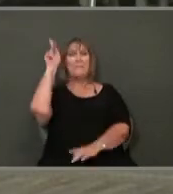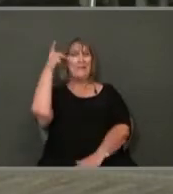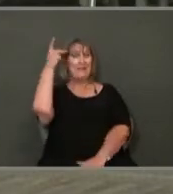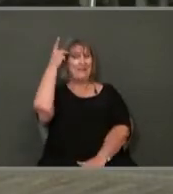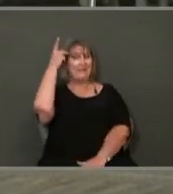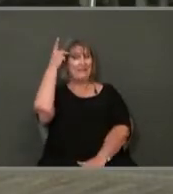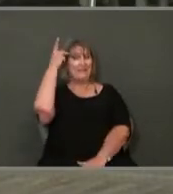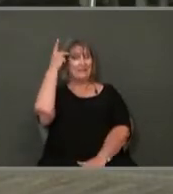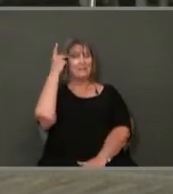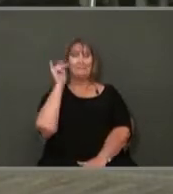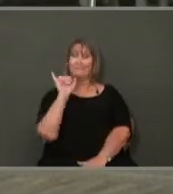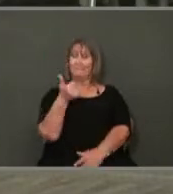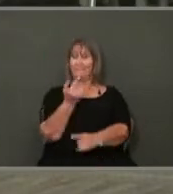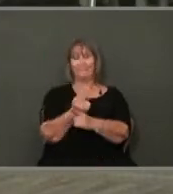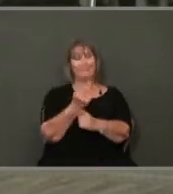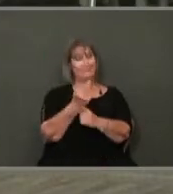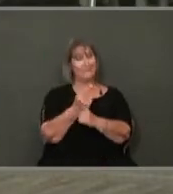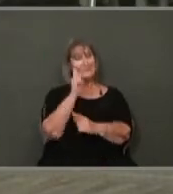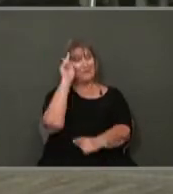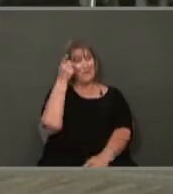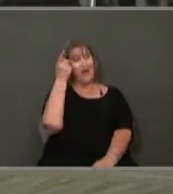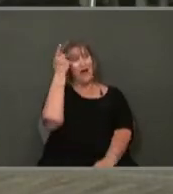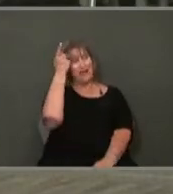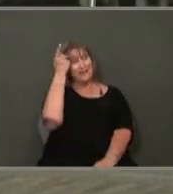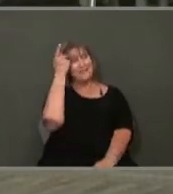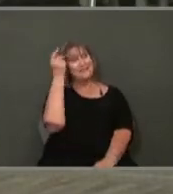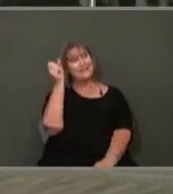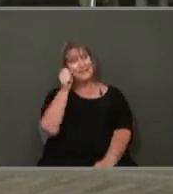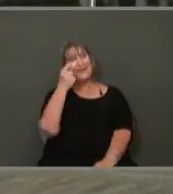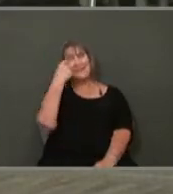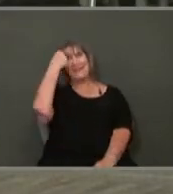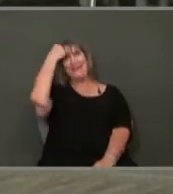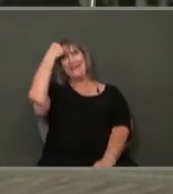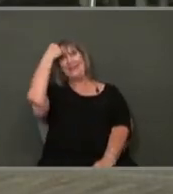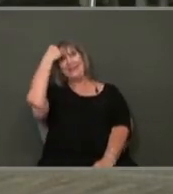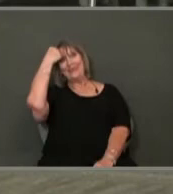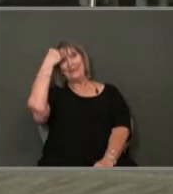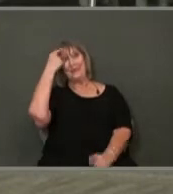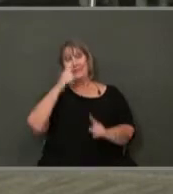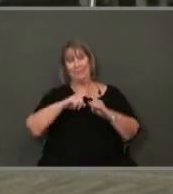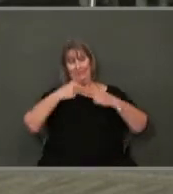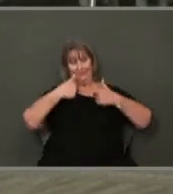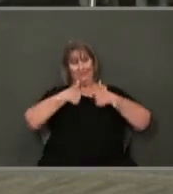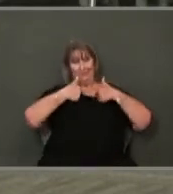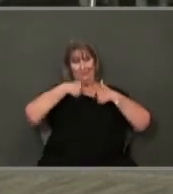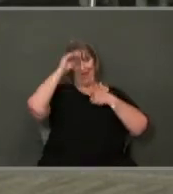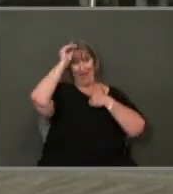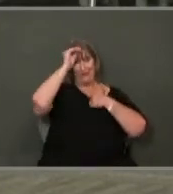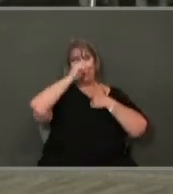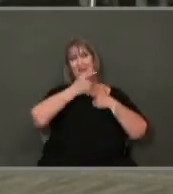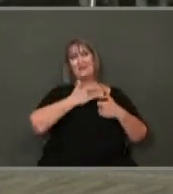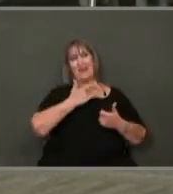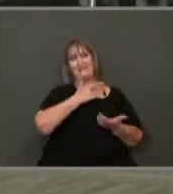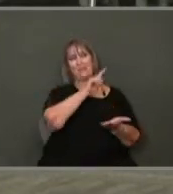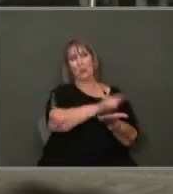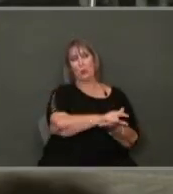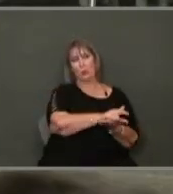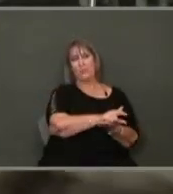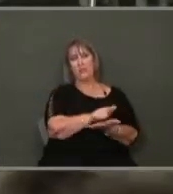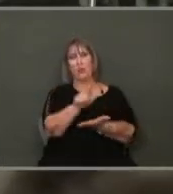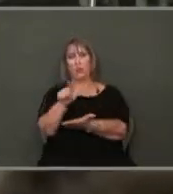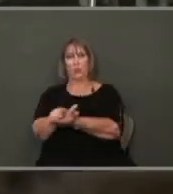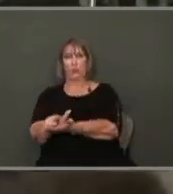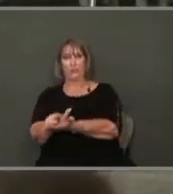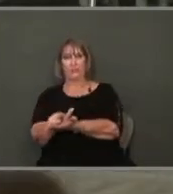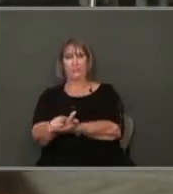mean, politics is something that I think about. But when it comes to this, I'll tell you, this is a lose-lose for me, right? Because no matter how I vote, half of San